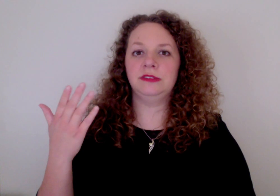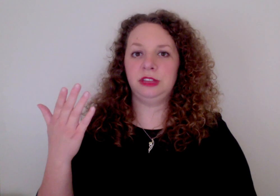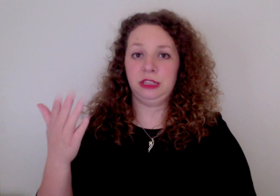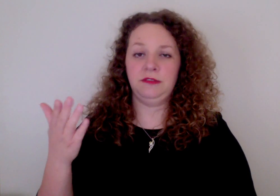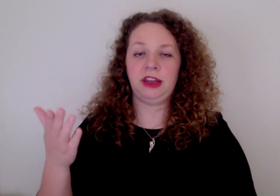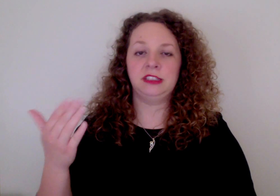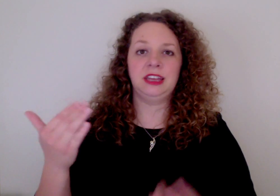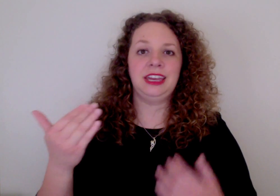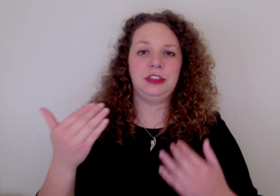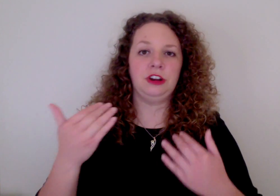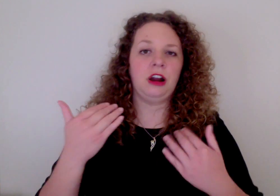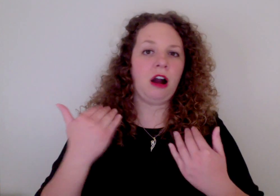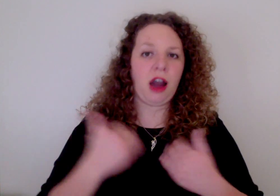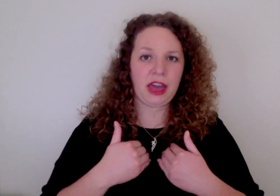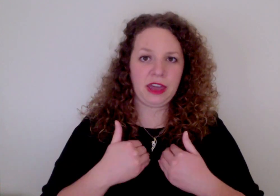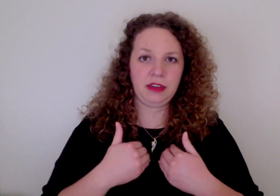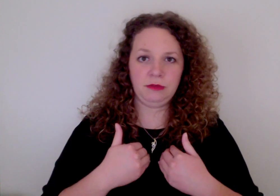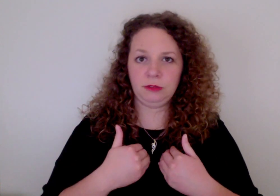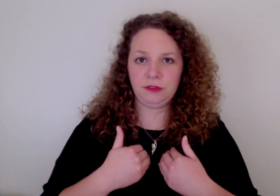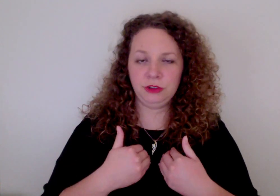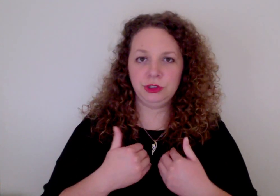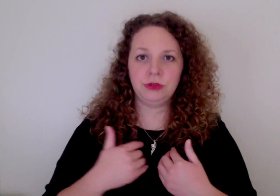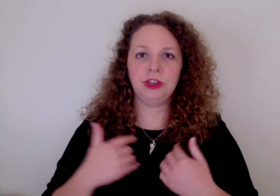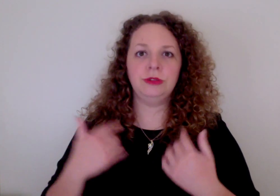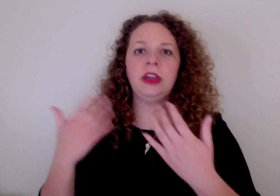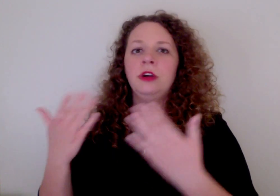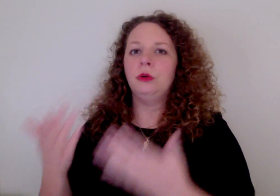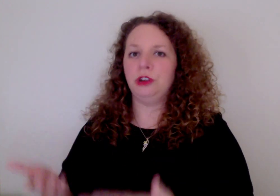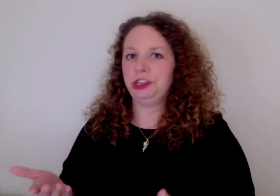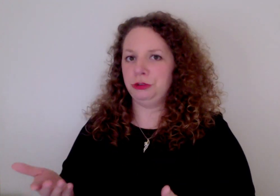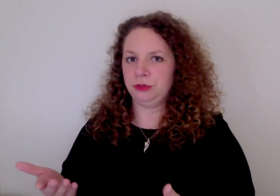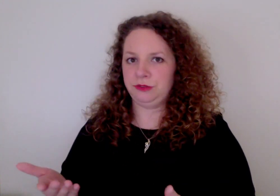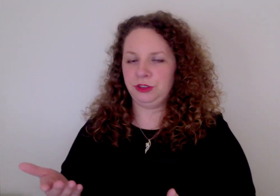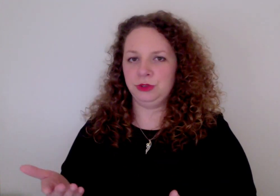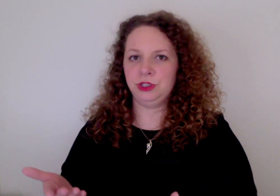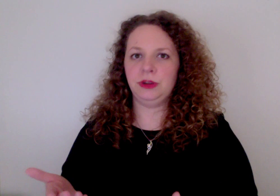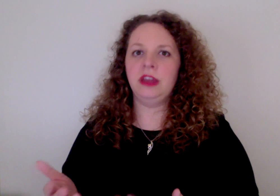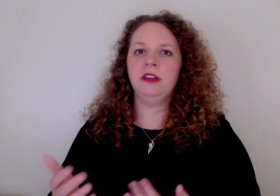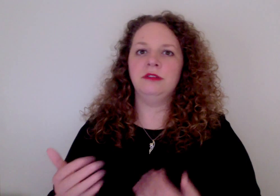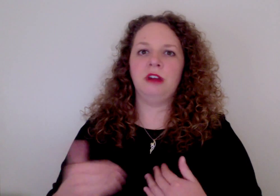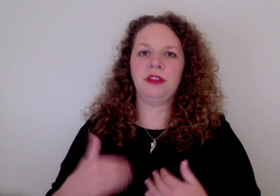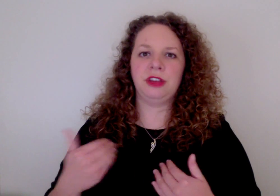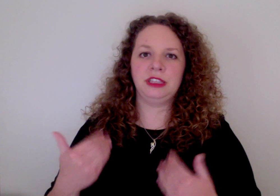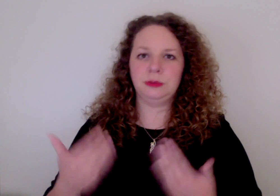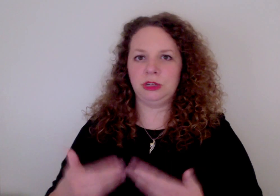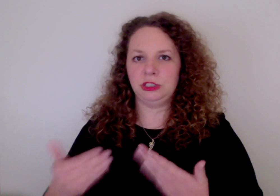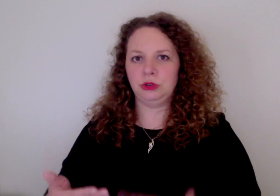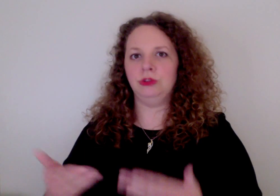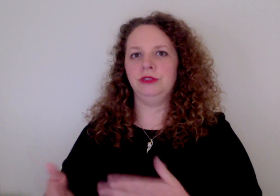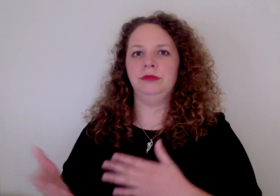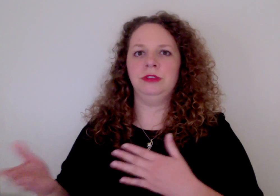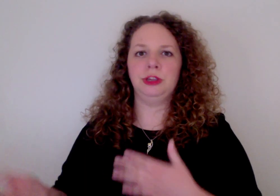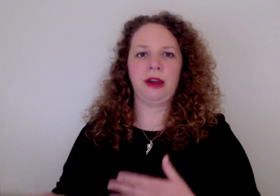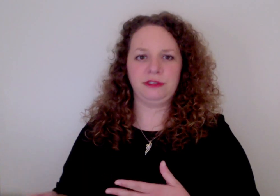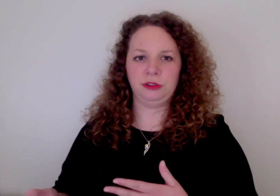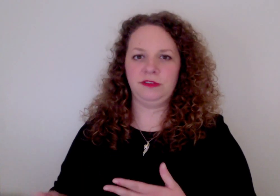in the fact that either I refuse to do it or you refuse to do it, not that someone has told you that you have to